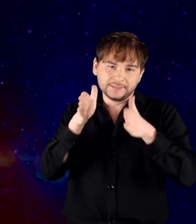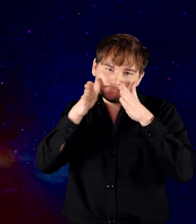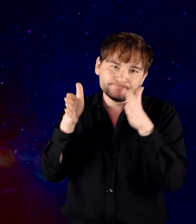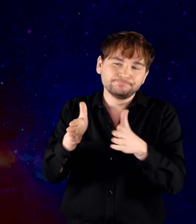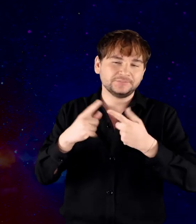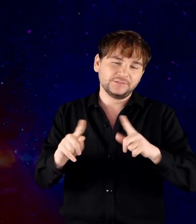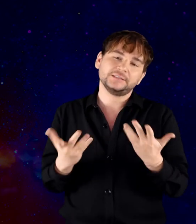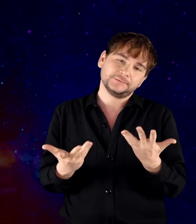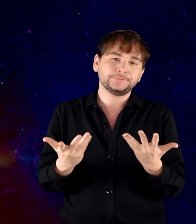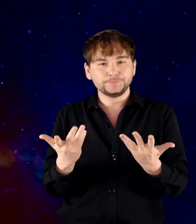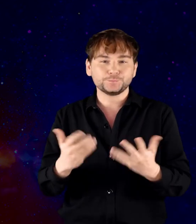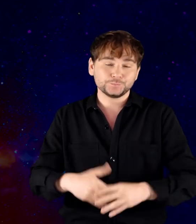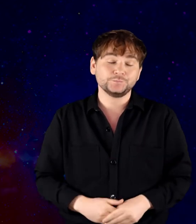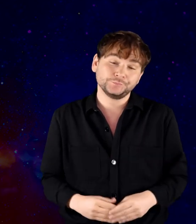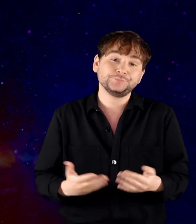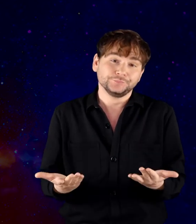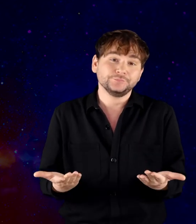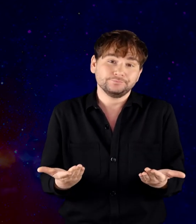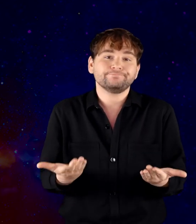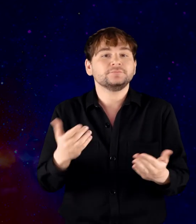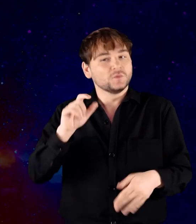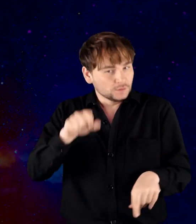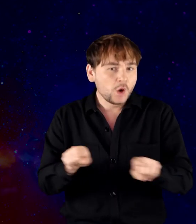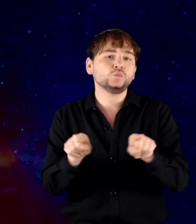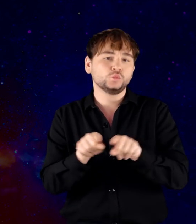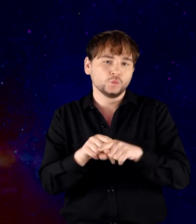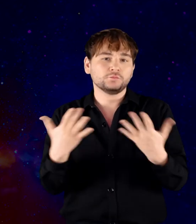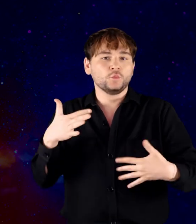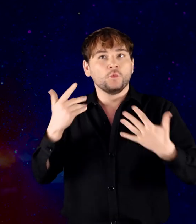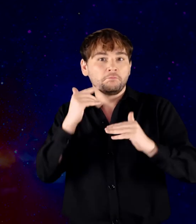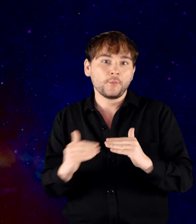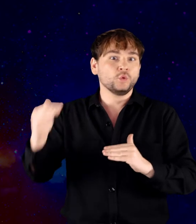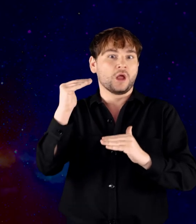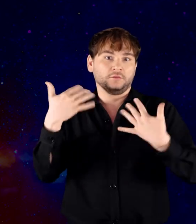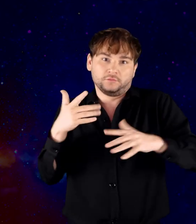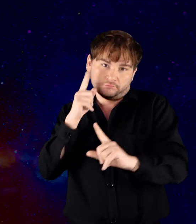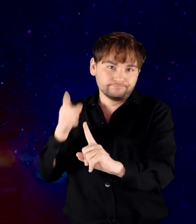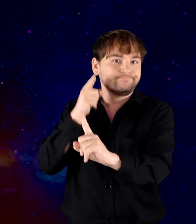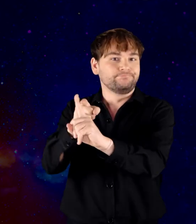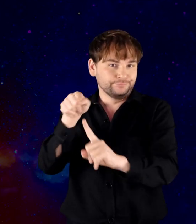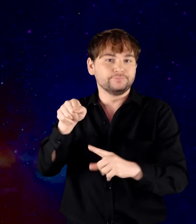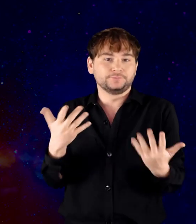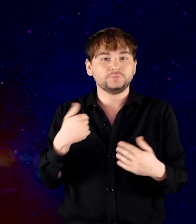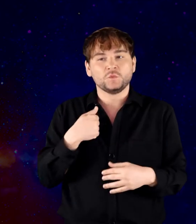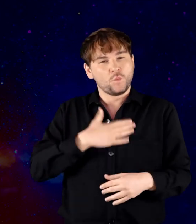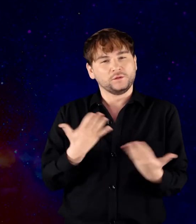Would be, of course, the therapeutic part of it. And